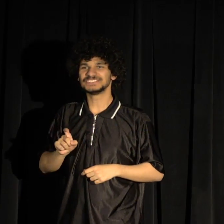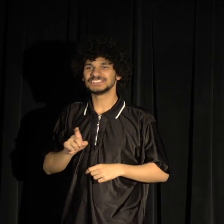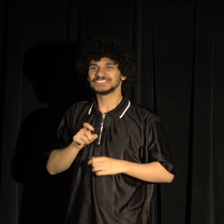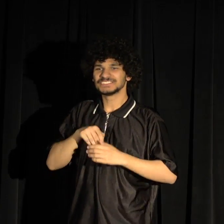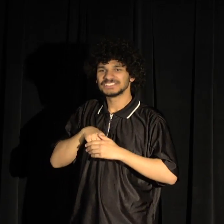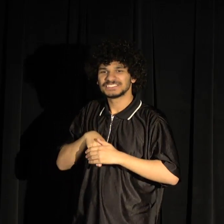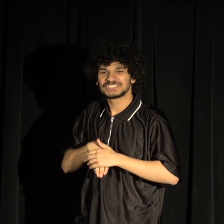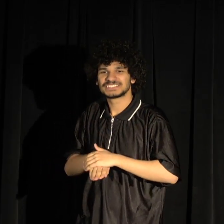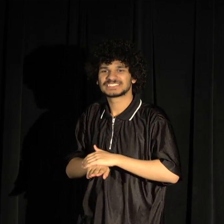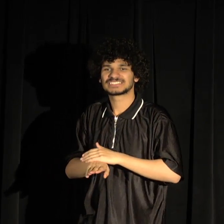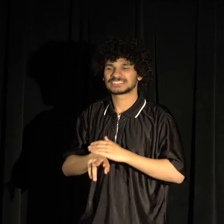He walks in,